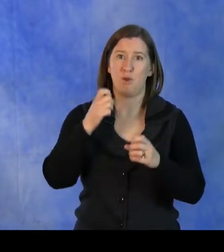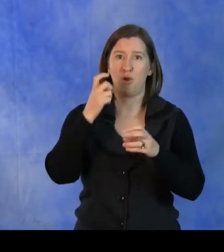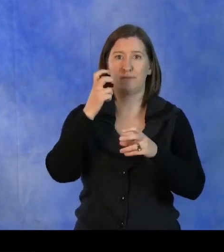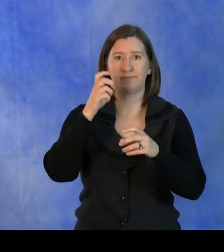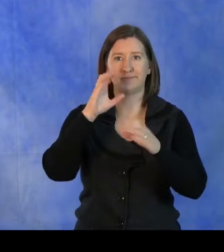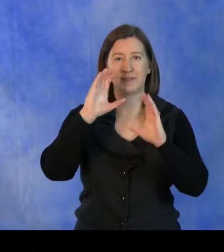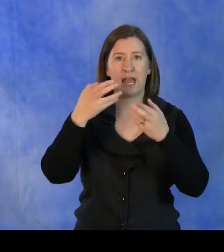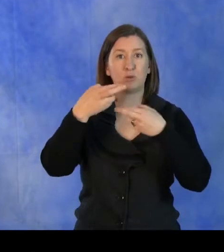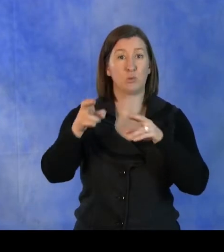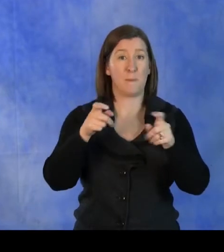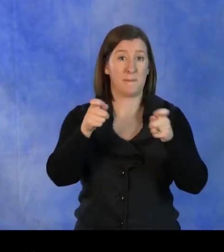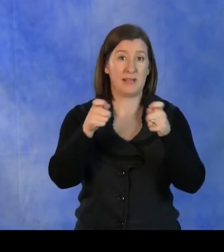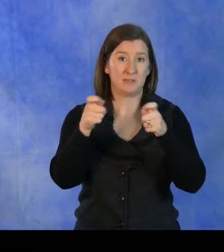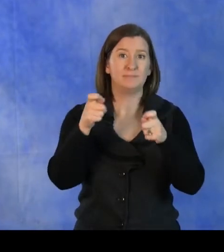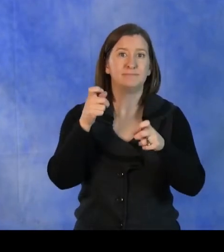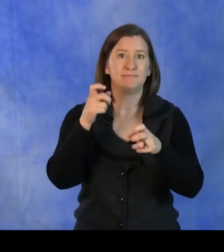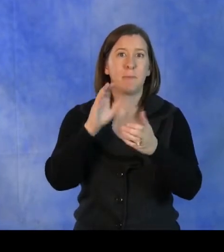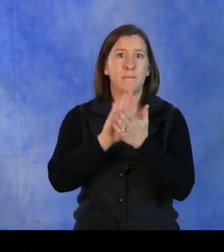class.